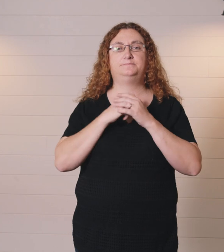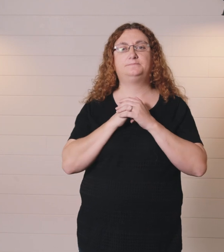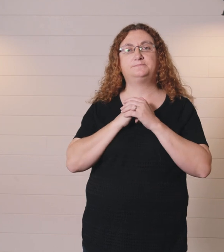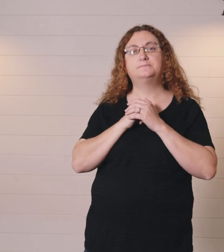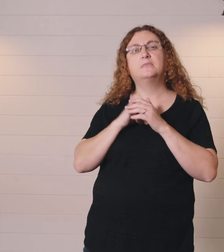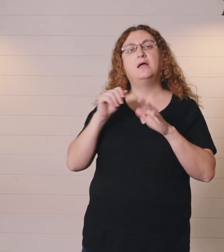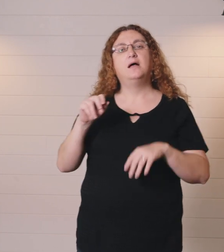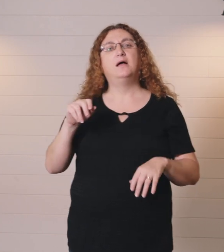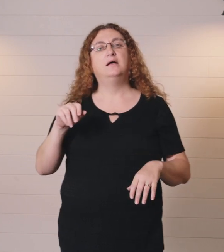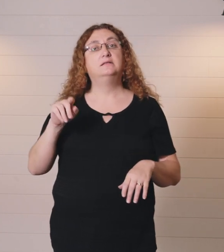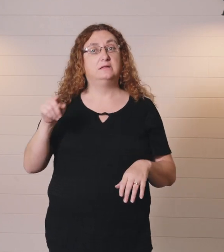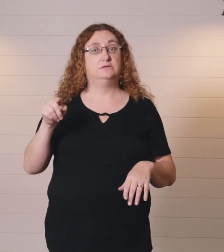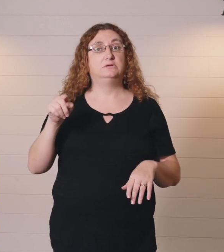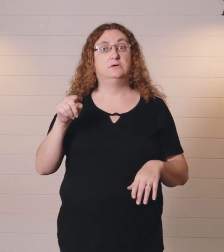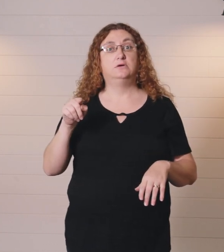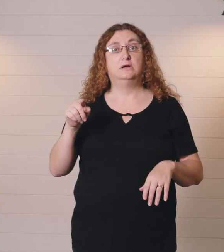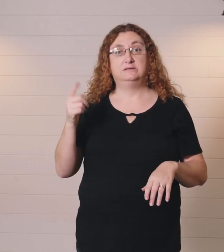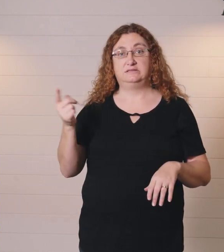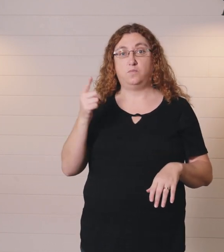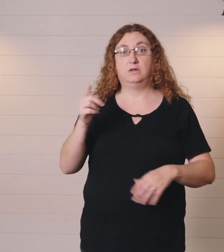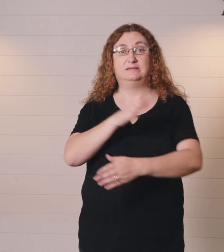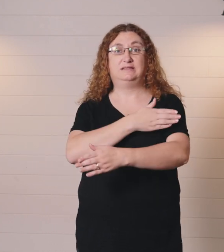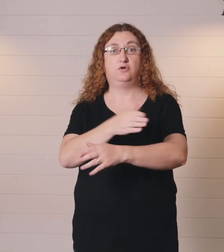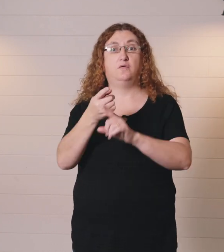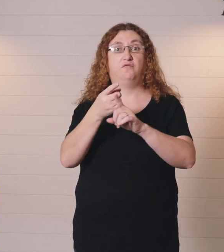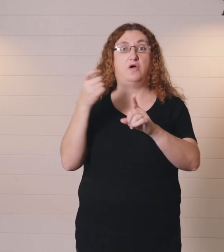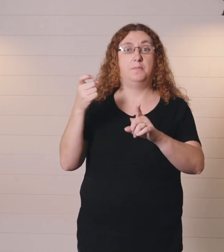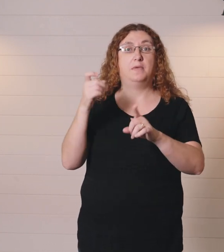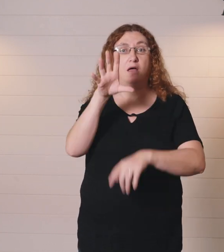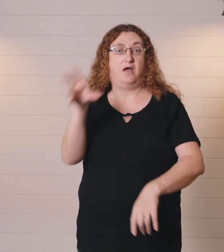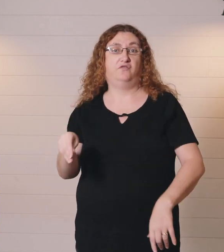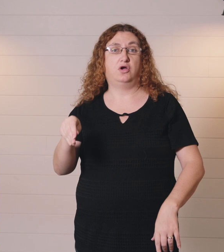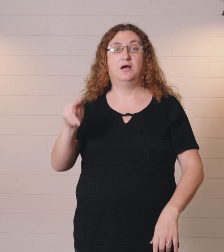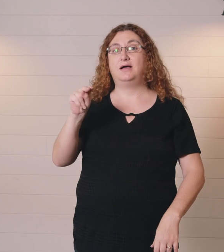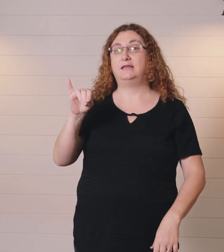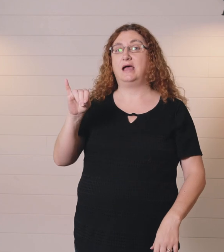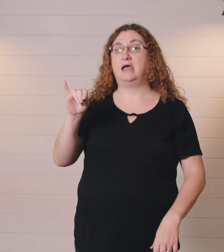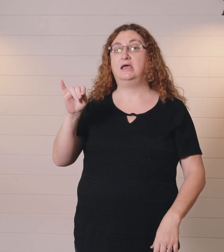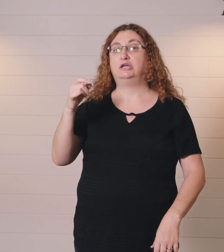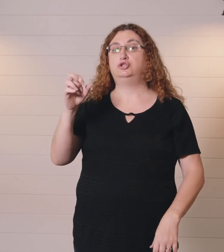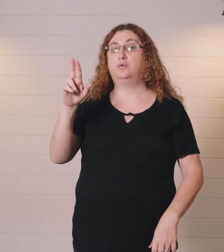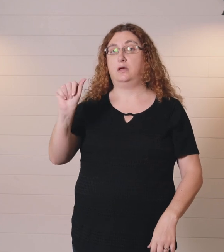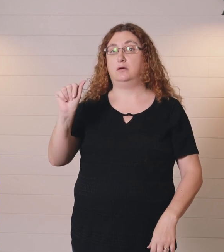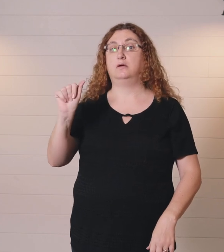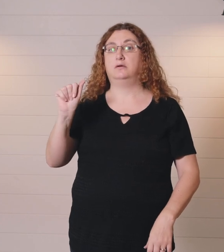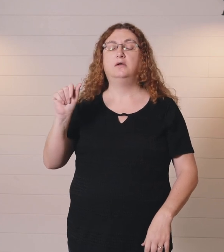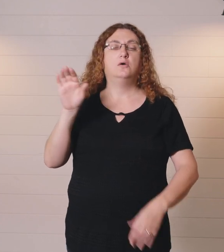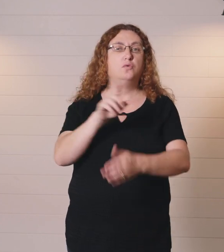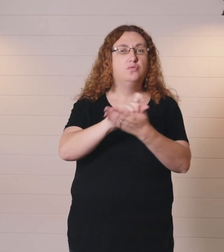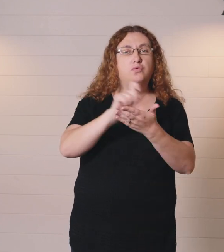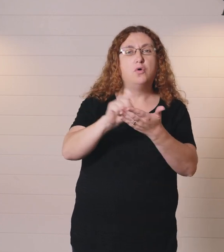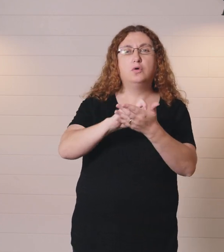Nigerian gospel singer Sanak Joseph wrote the song Waymaker, which has been in the top 20 gospel songs these last couple